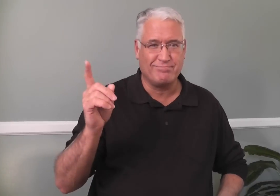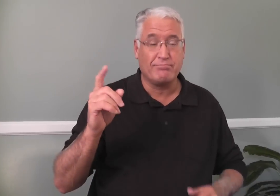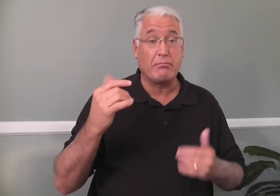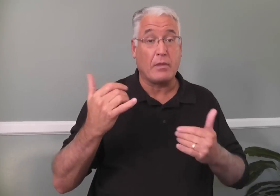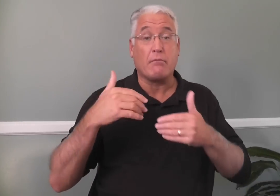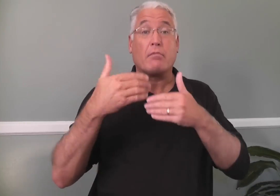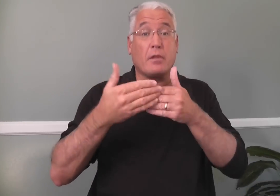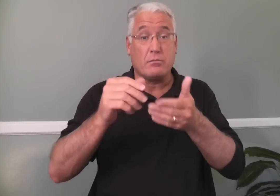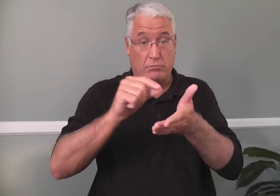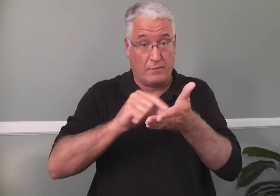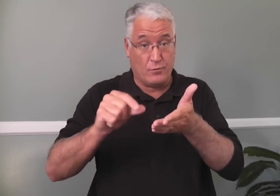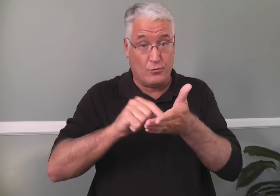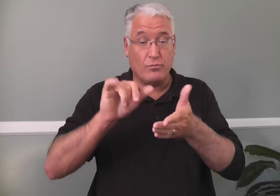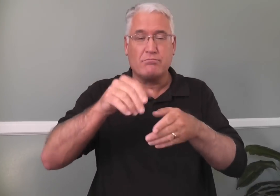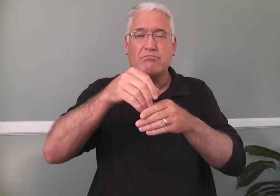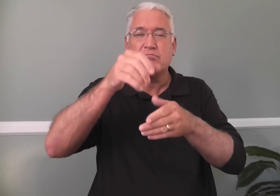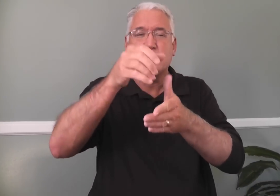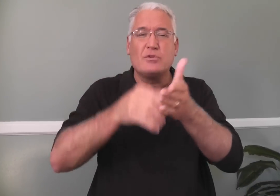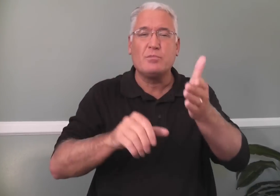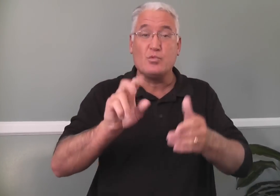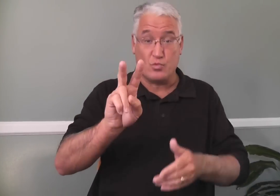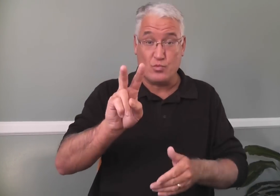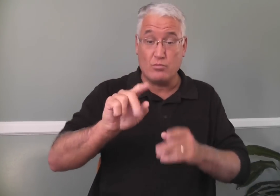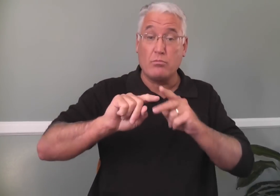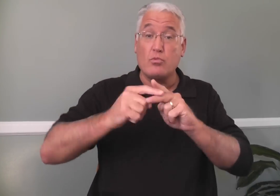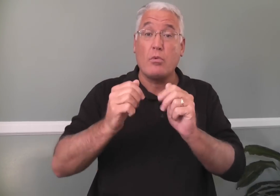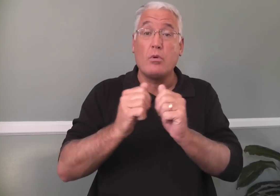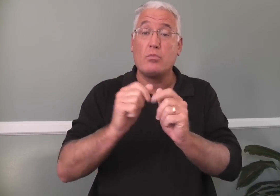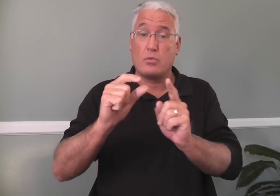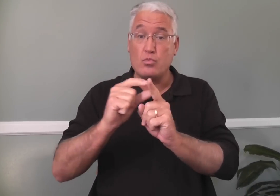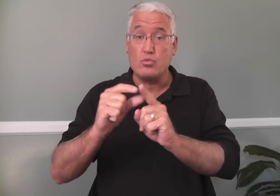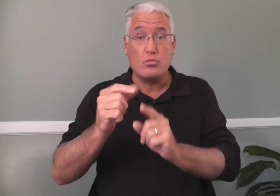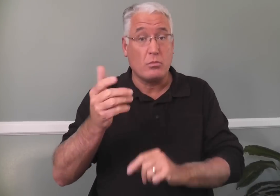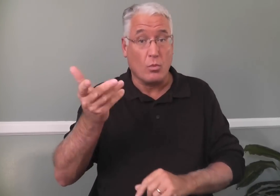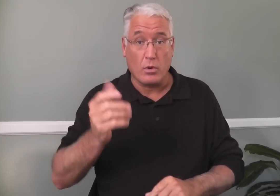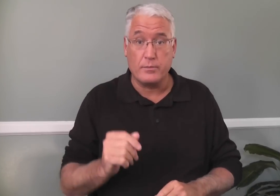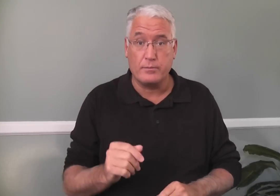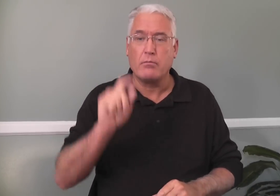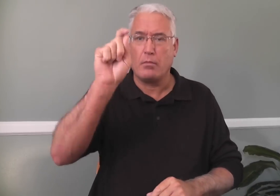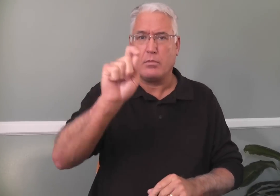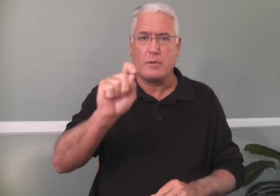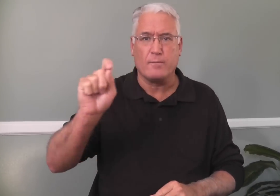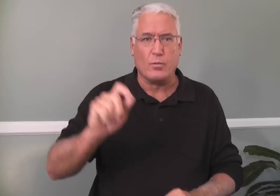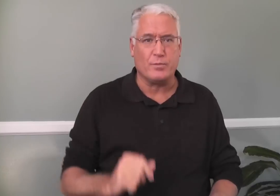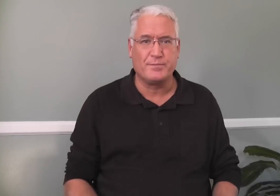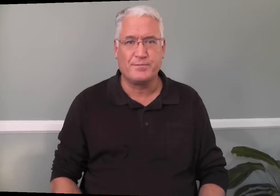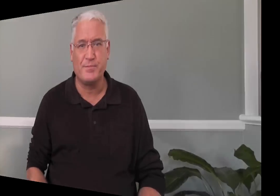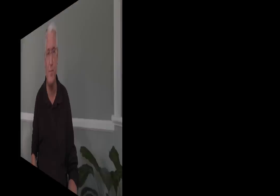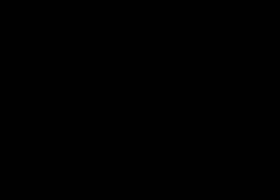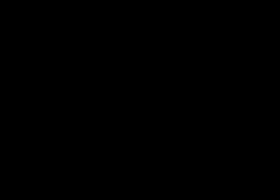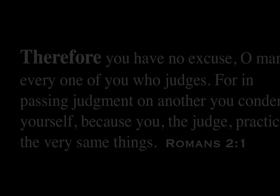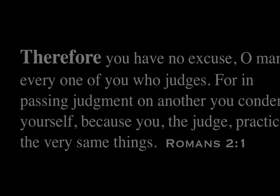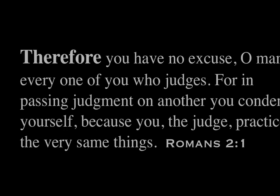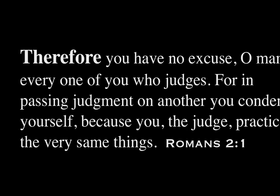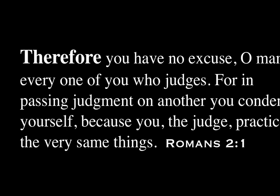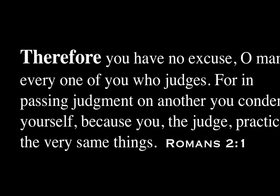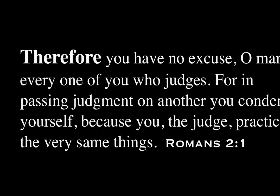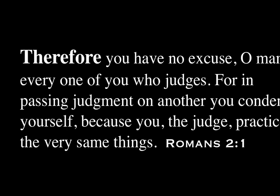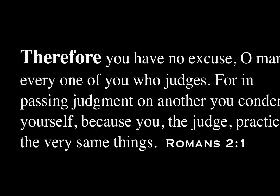Now, the next verse that we'll look at today is in chapter 2, beginning with the word therefore. Therefore,